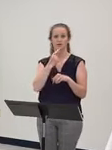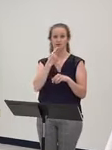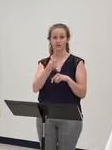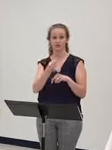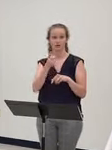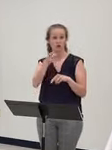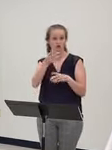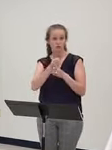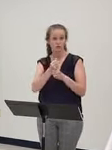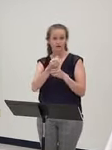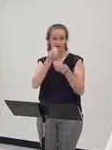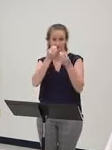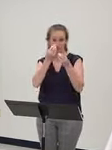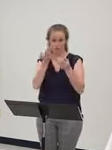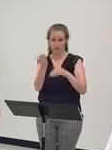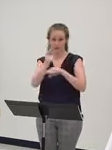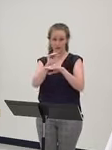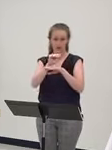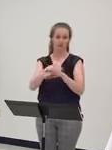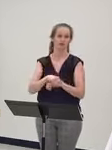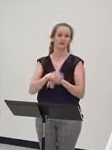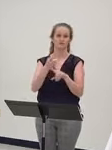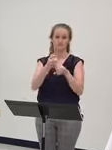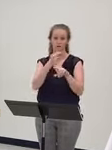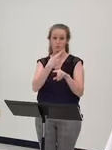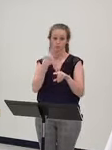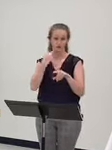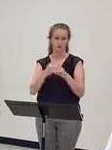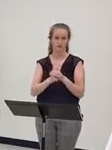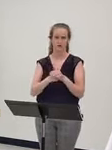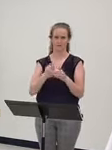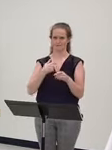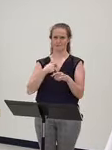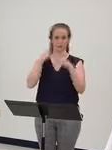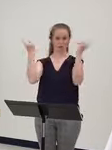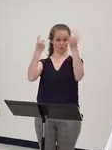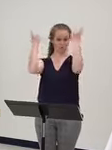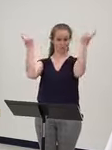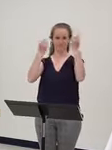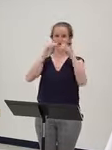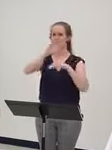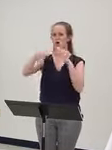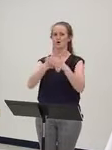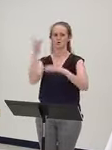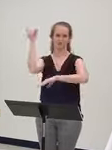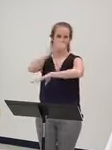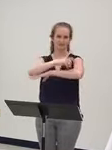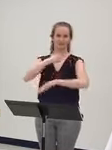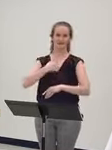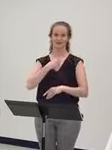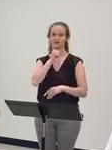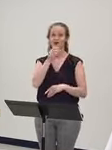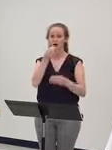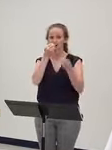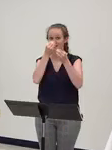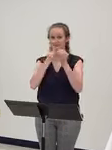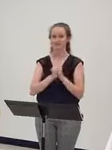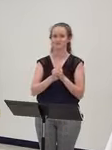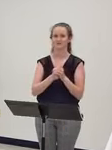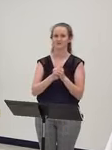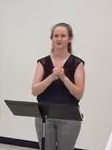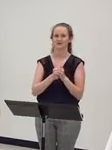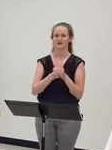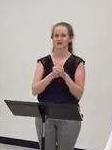get takeout tonight?" And that would be like the most exciting thing. And then all day, I wouldn't eat. I